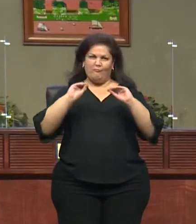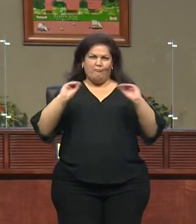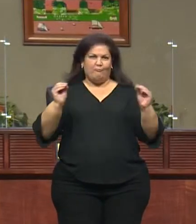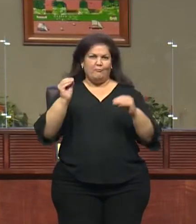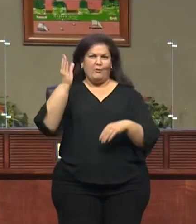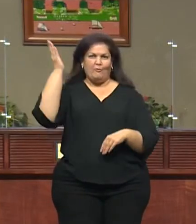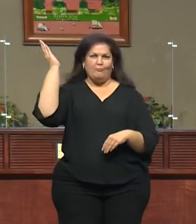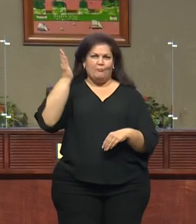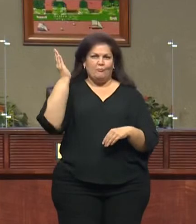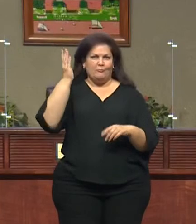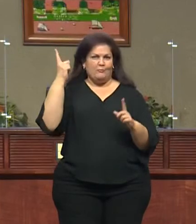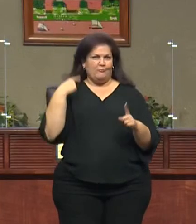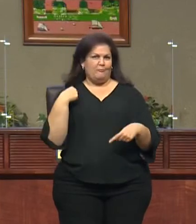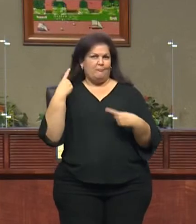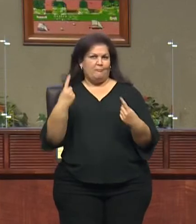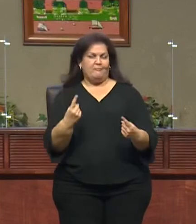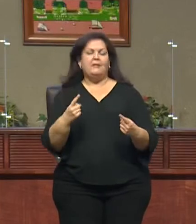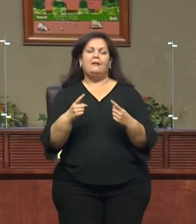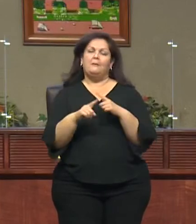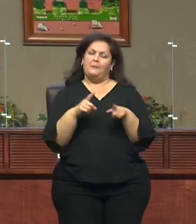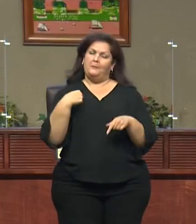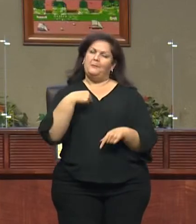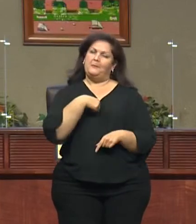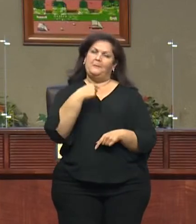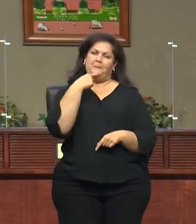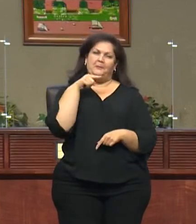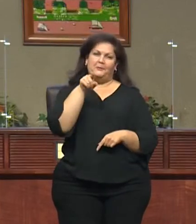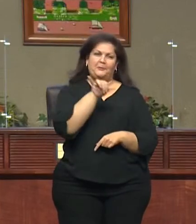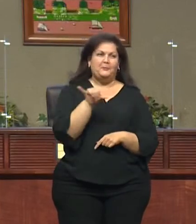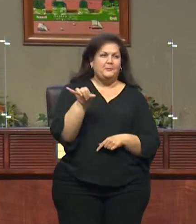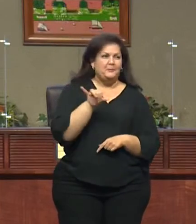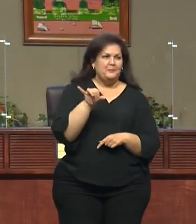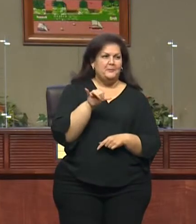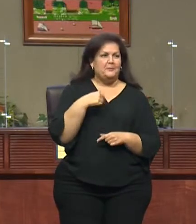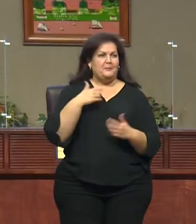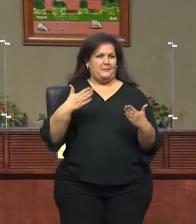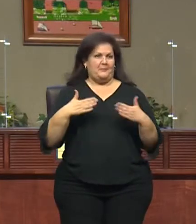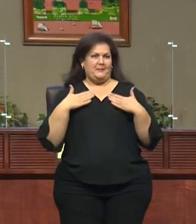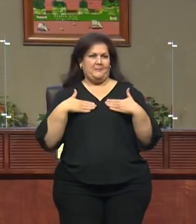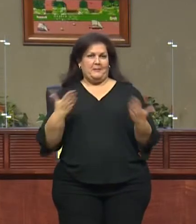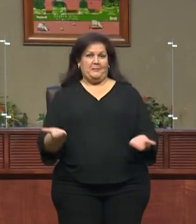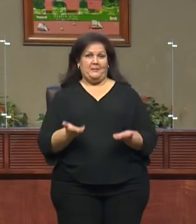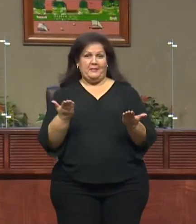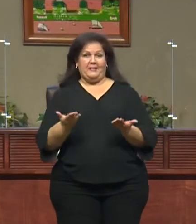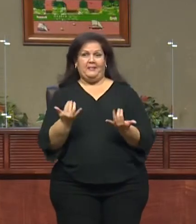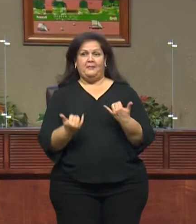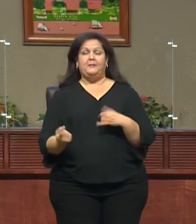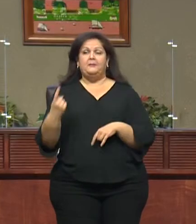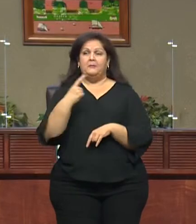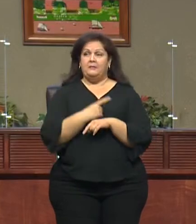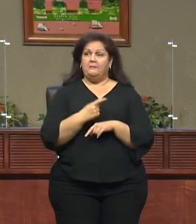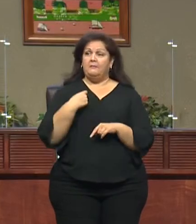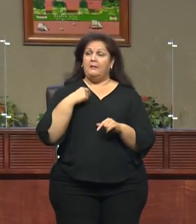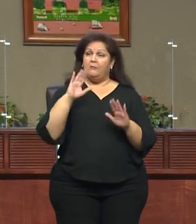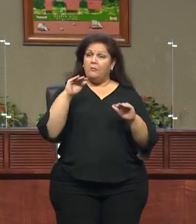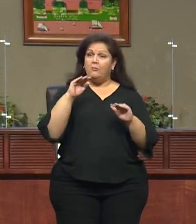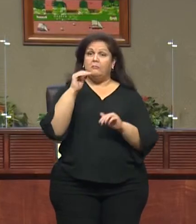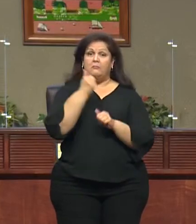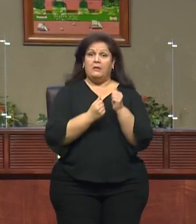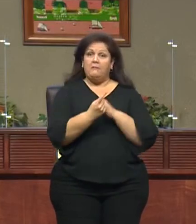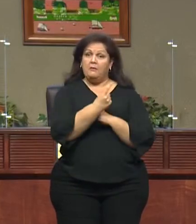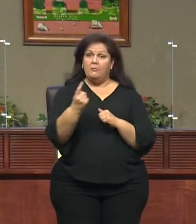a press briefing, but we missed you as well. So I'm glad to be back today. I trust that everyone had a